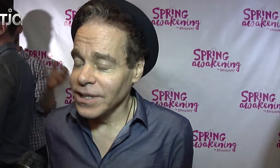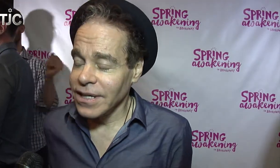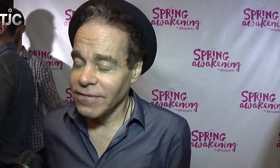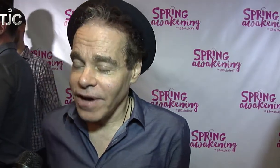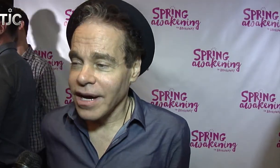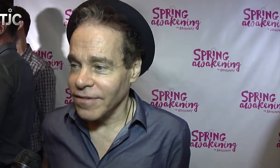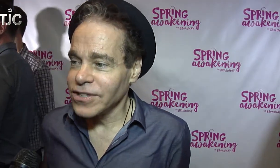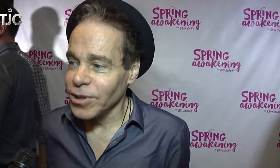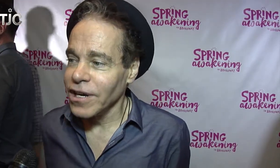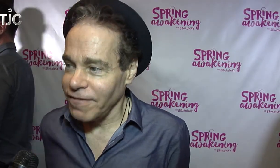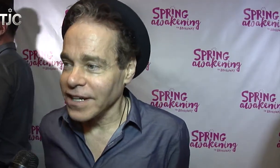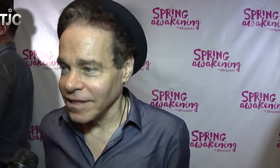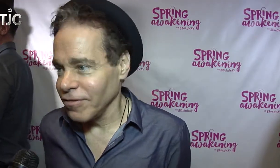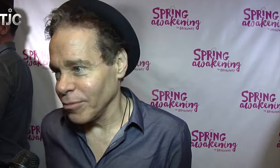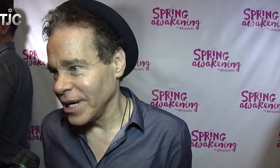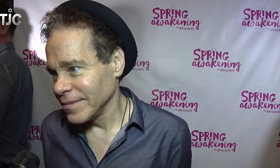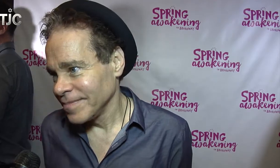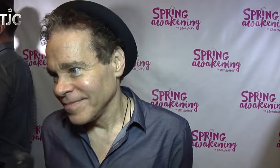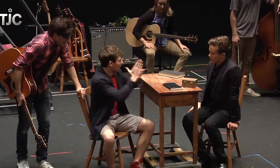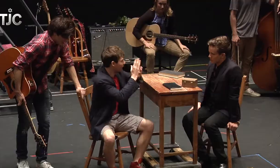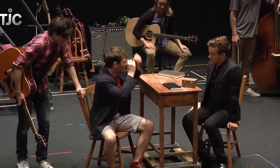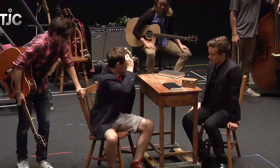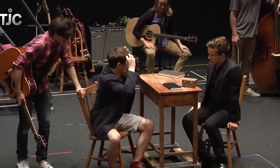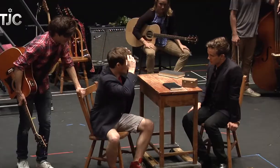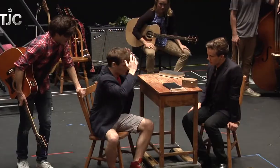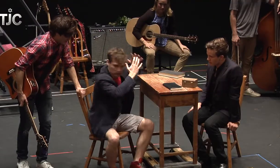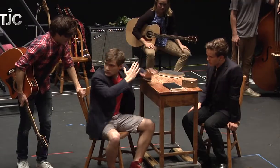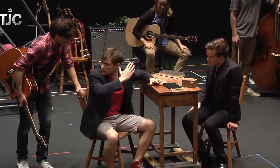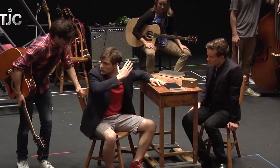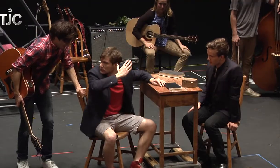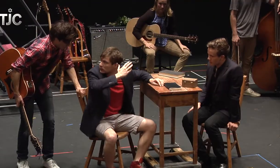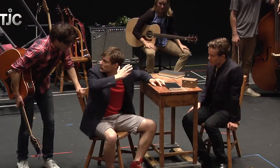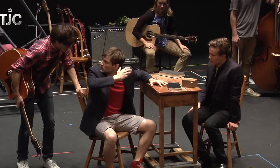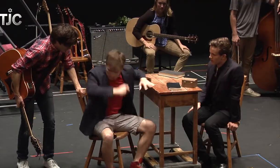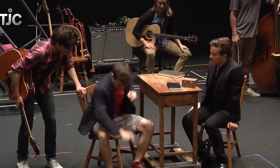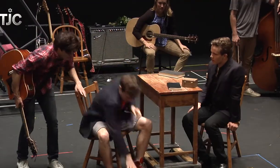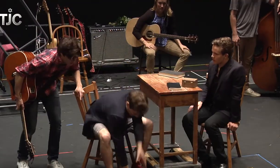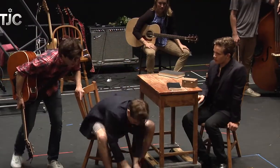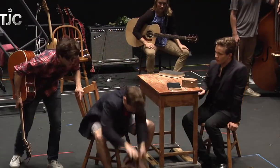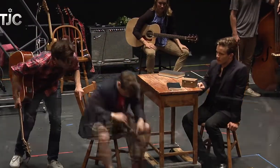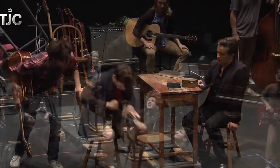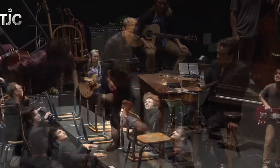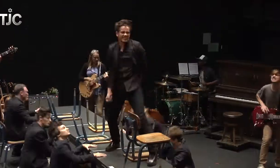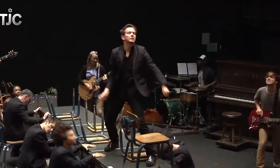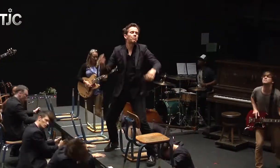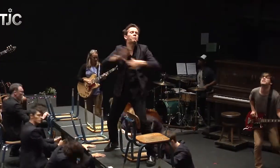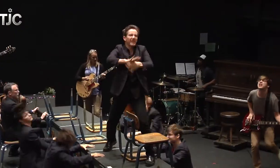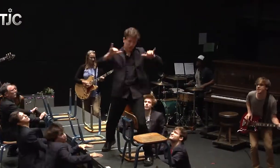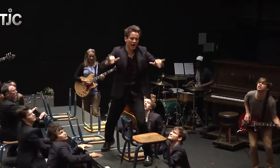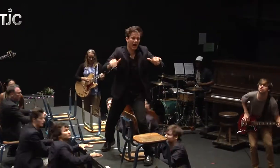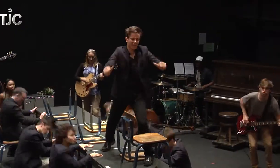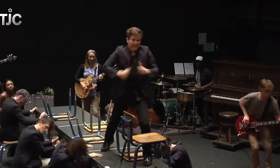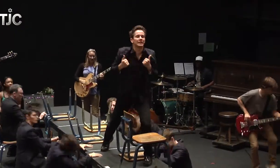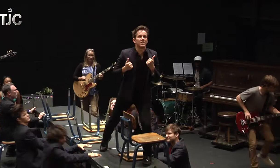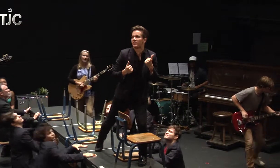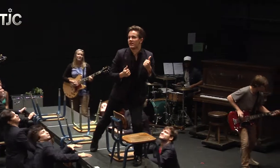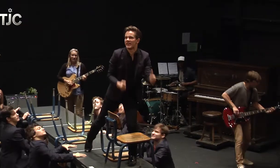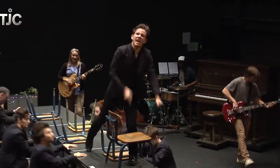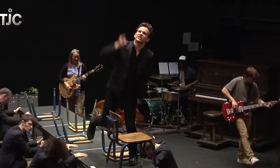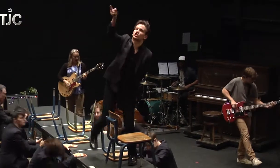It's really evocative. It's really affecting for me. The cast is a mix of deaf and hearing actors, and the lyrics and lines are both sung,